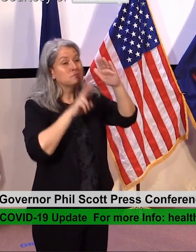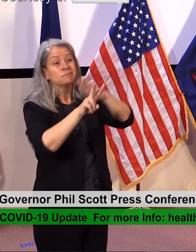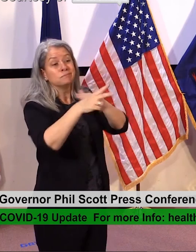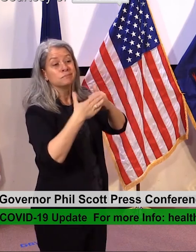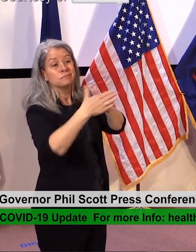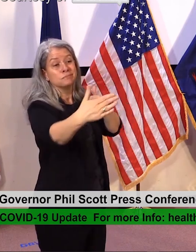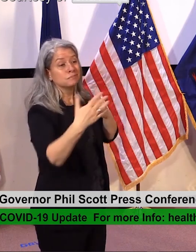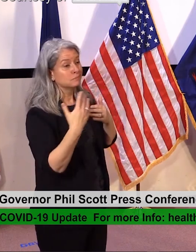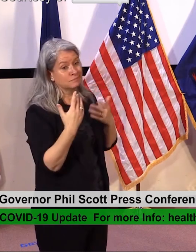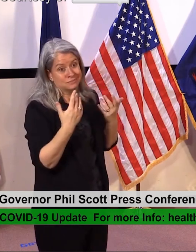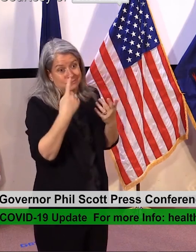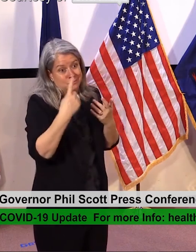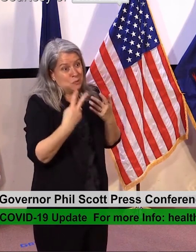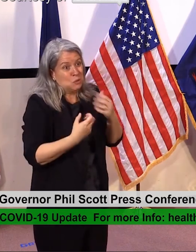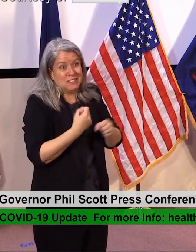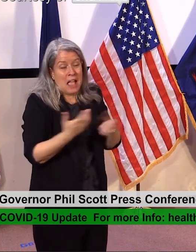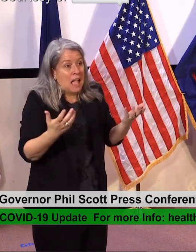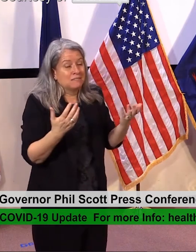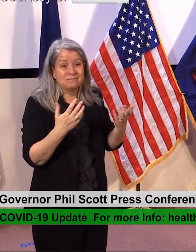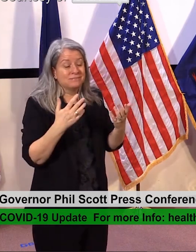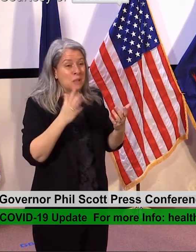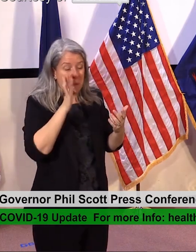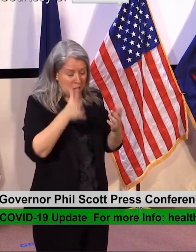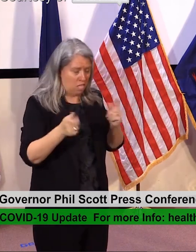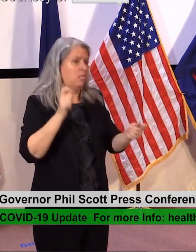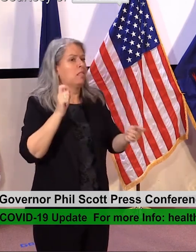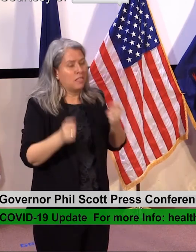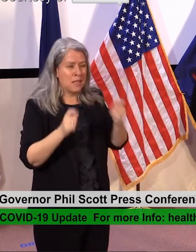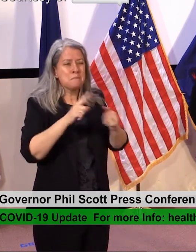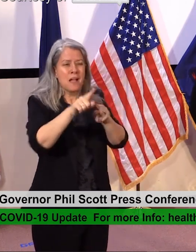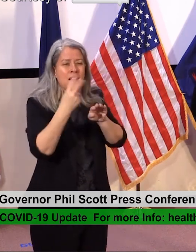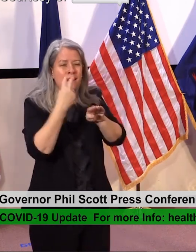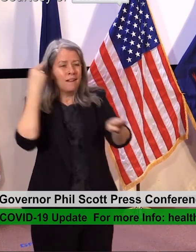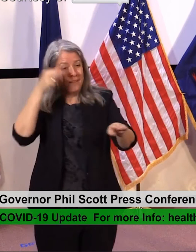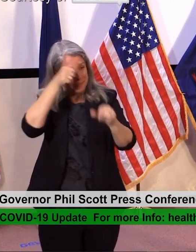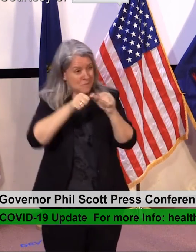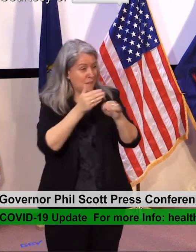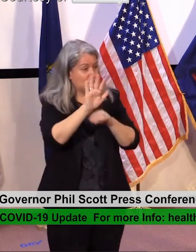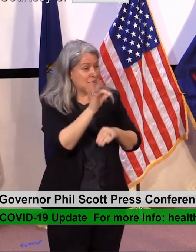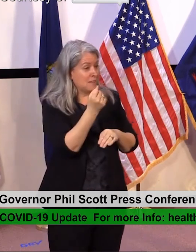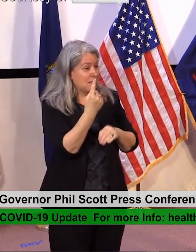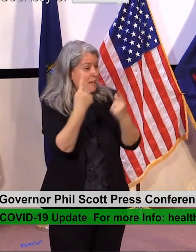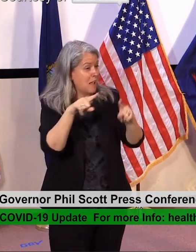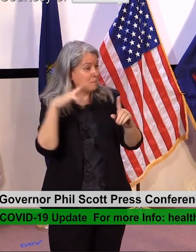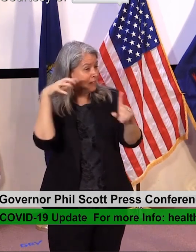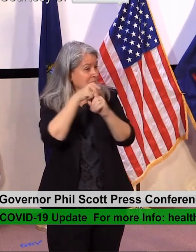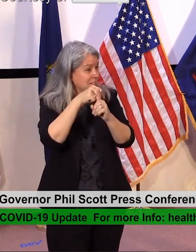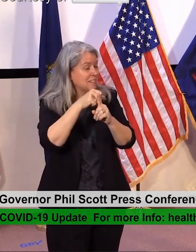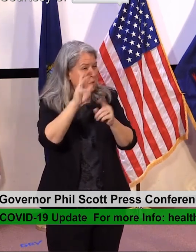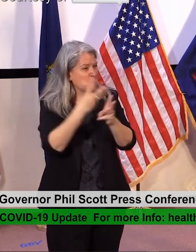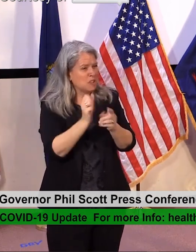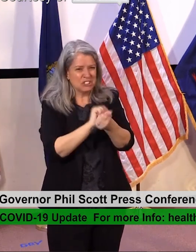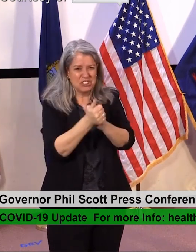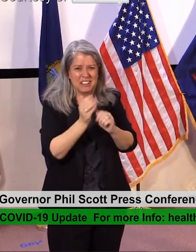next year or two, but I remember after 9/11, all the different things we learned from that experience,